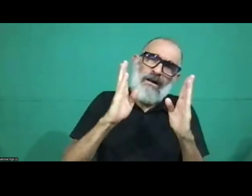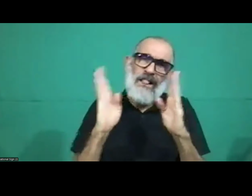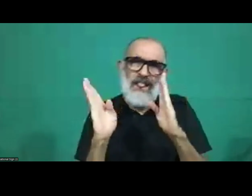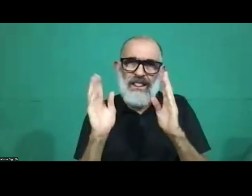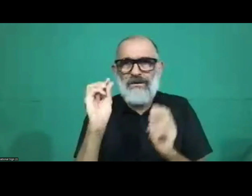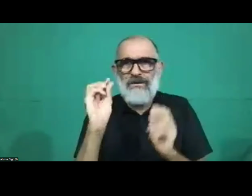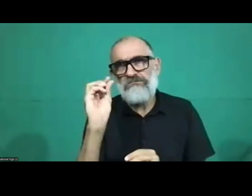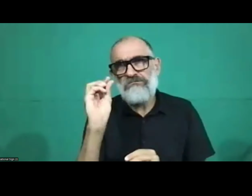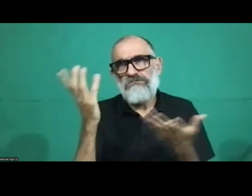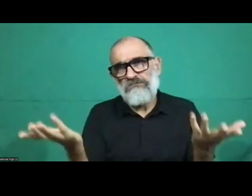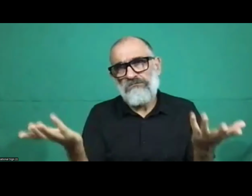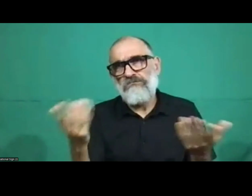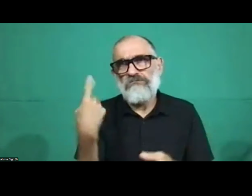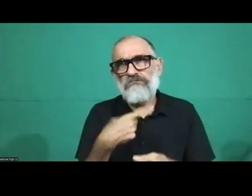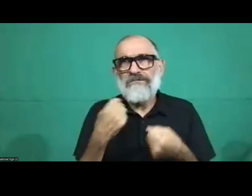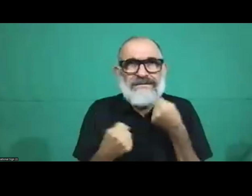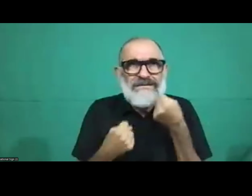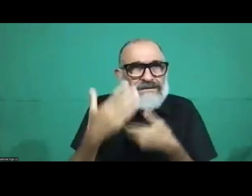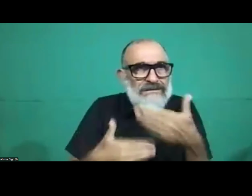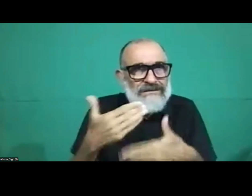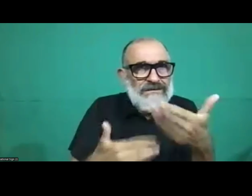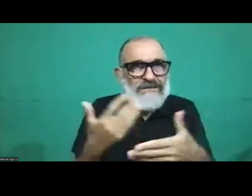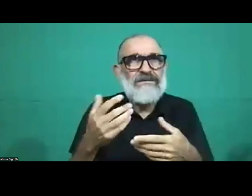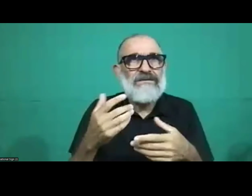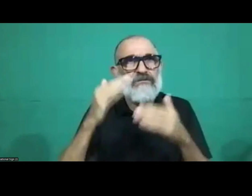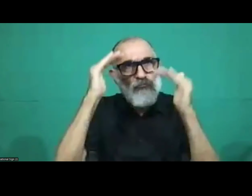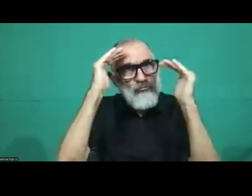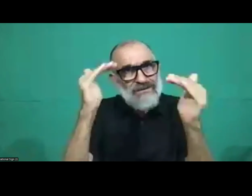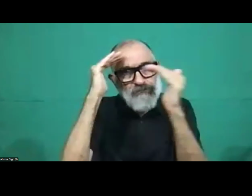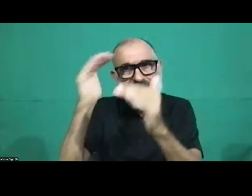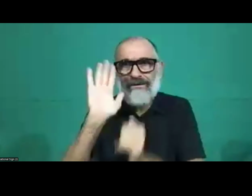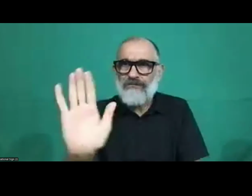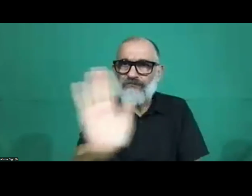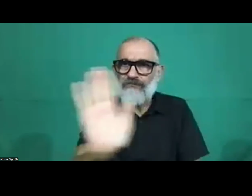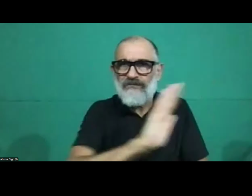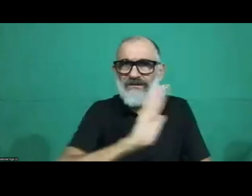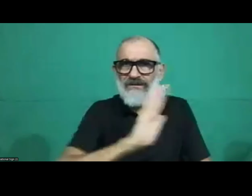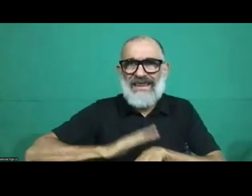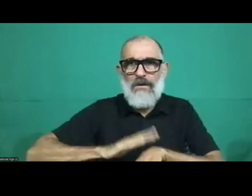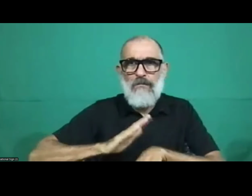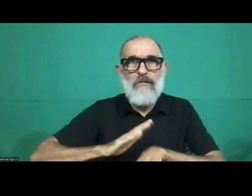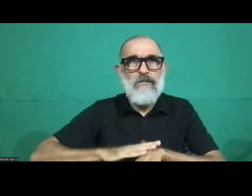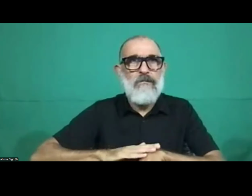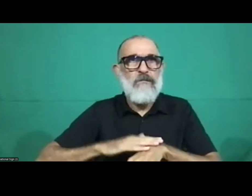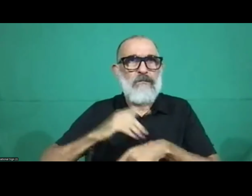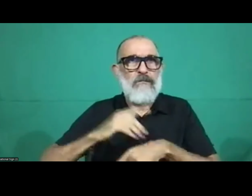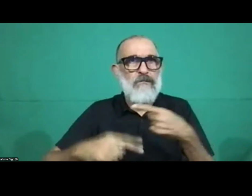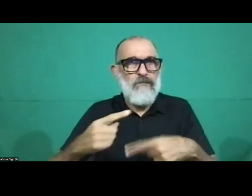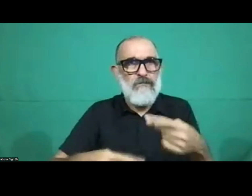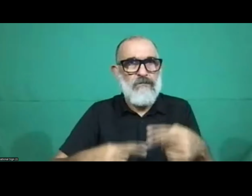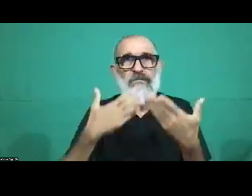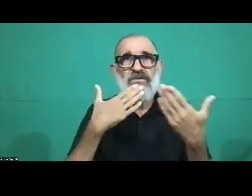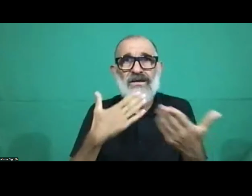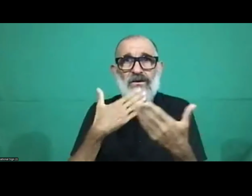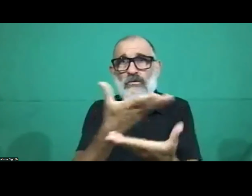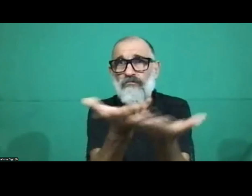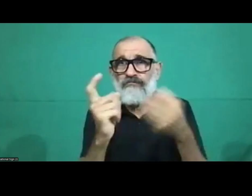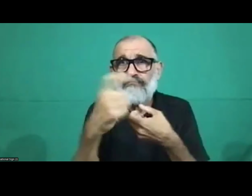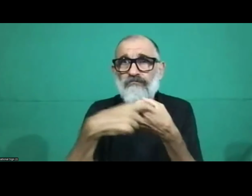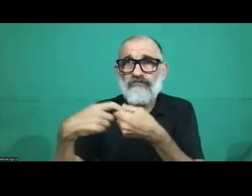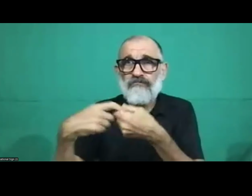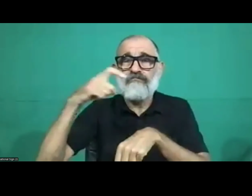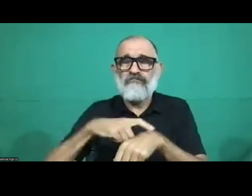to start the meeting with a few accessibility housekeeping notes. The first one is letting everyone know